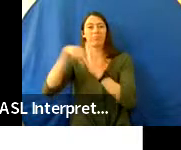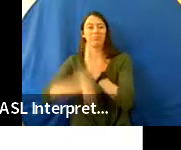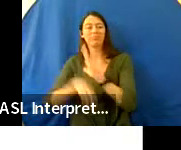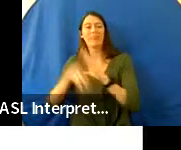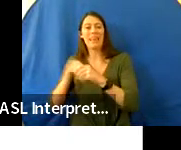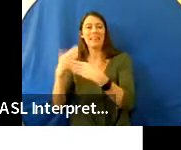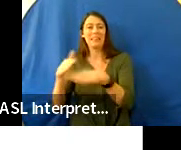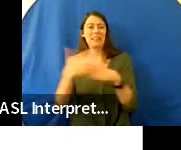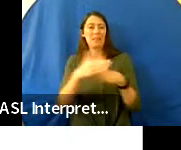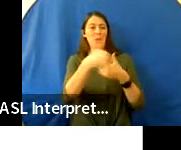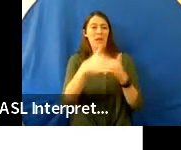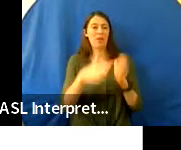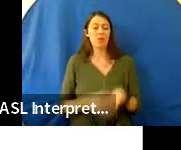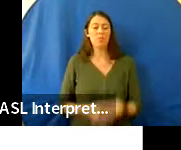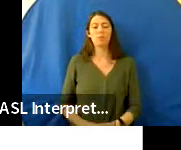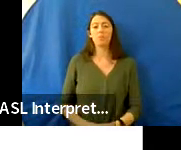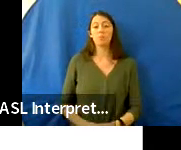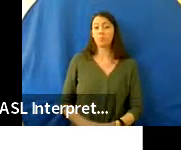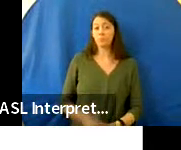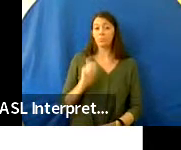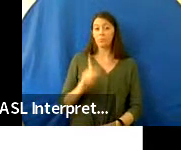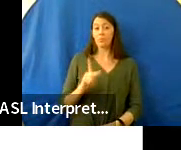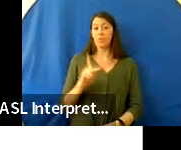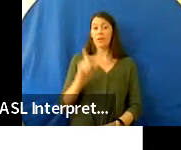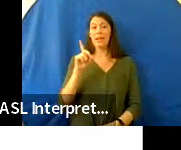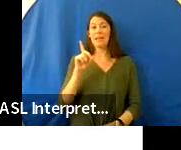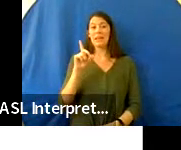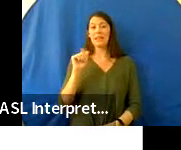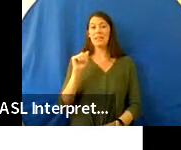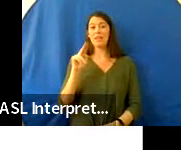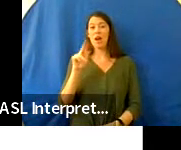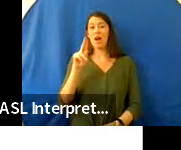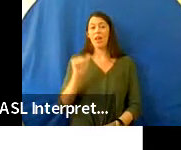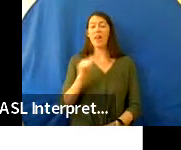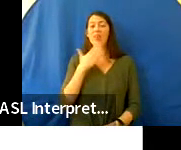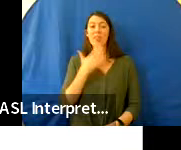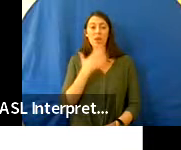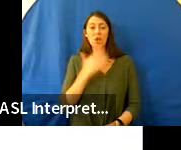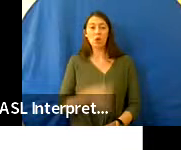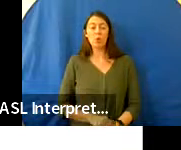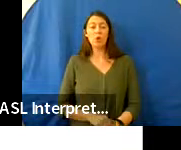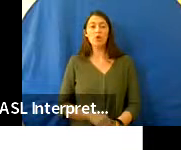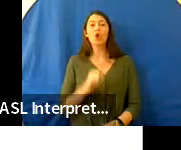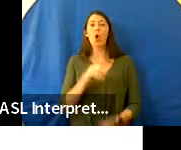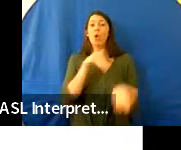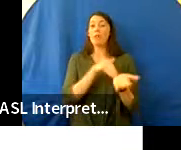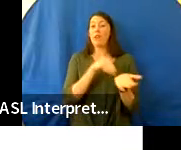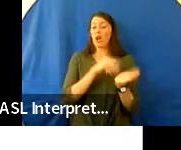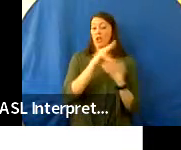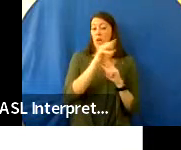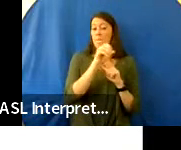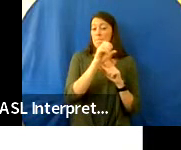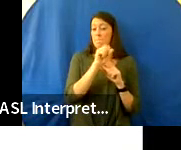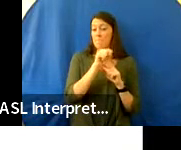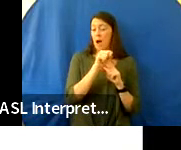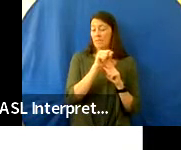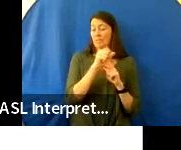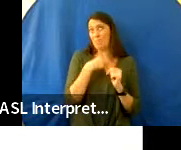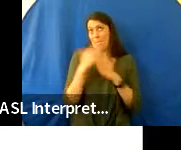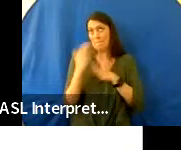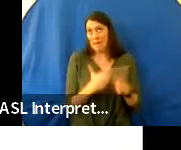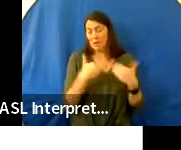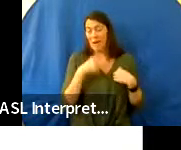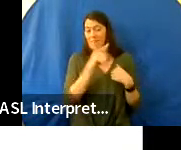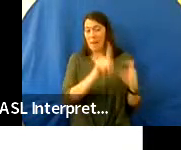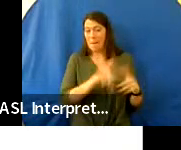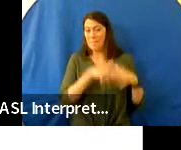Right, thank you, and good evening, everyone. So Dr. Moss was really going to set the stage for some of the things that I was going to